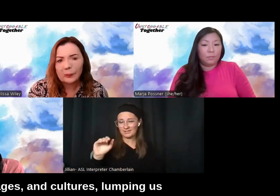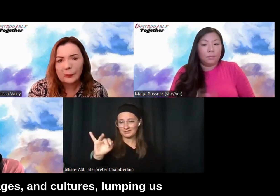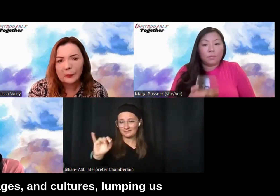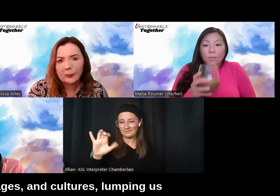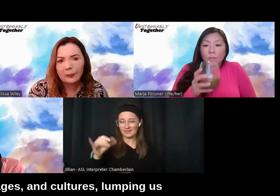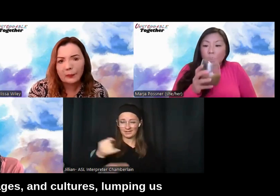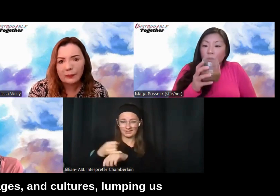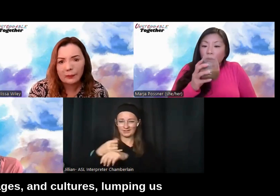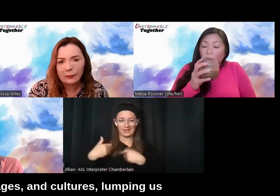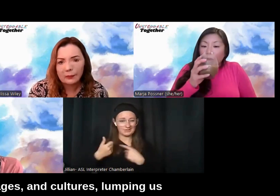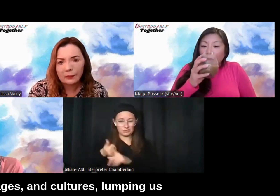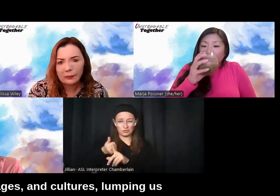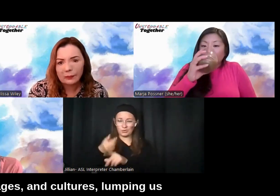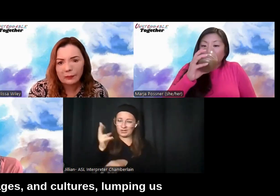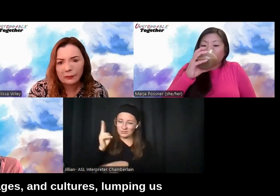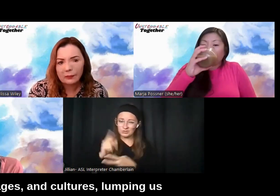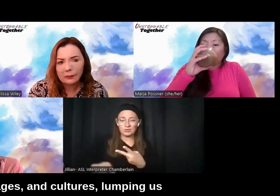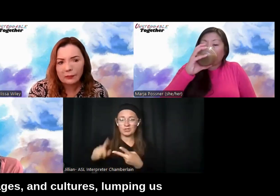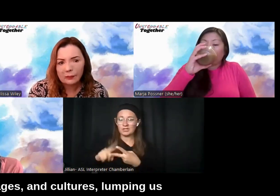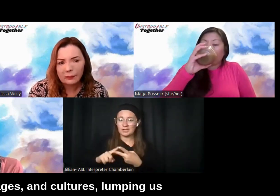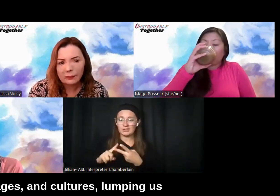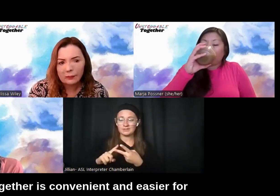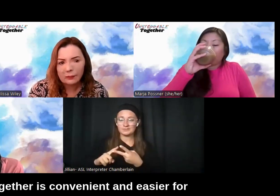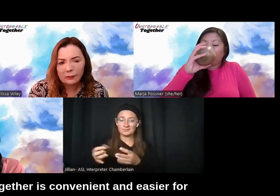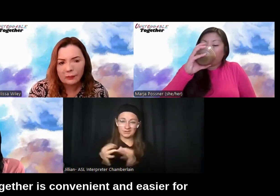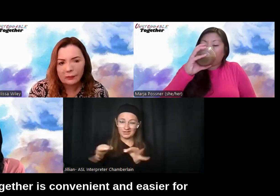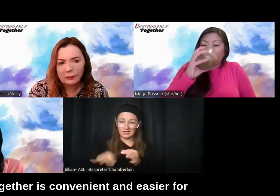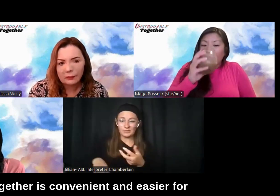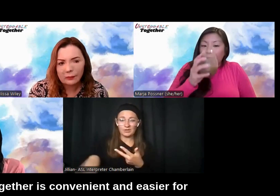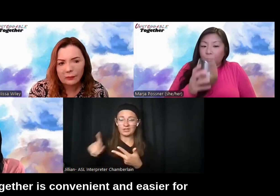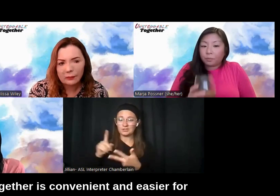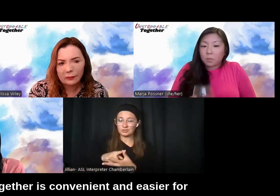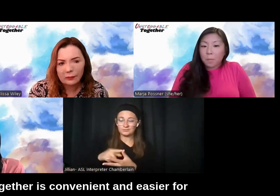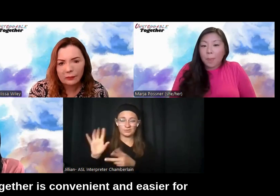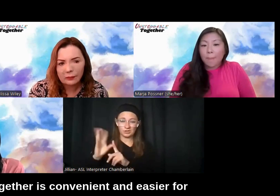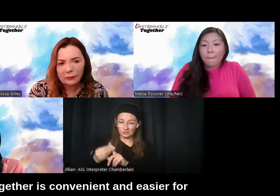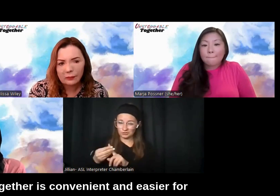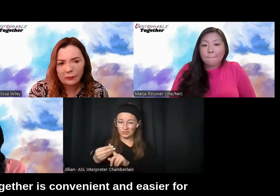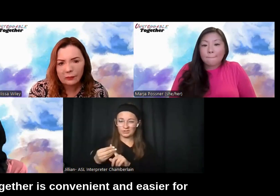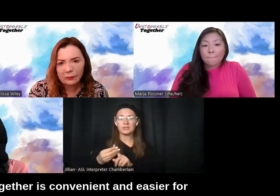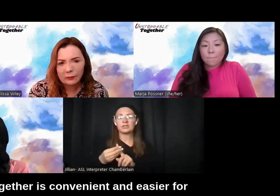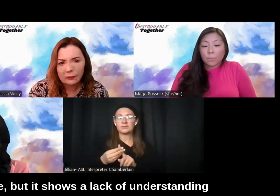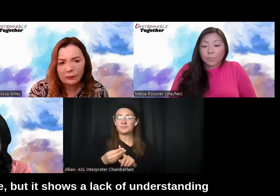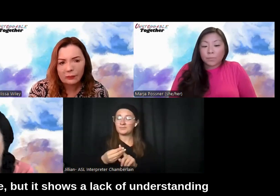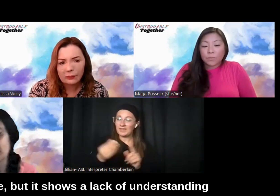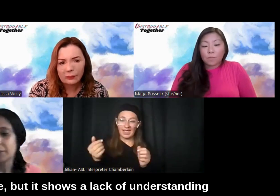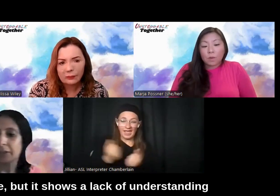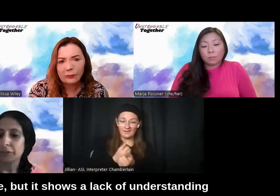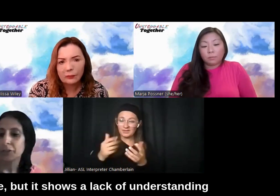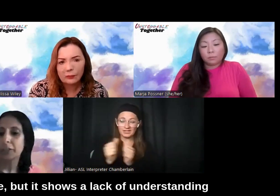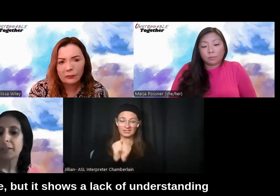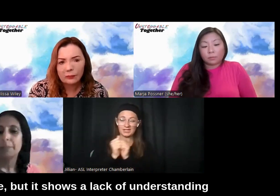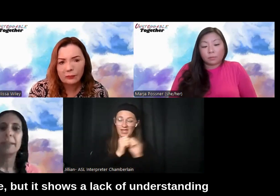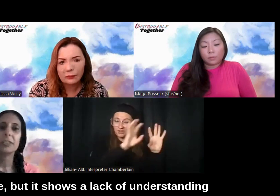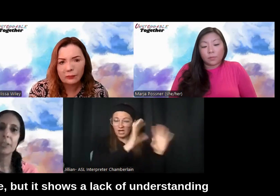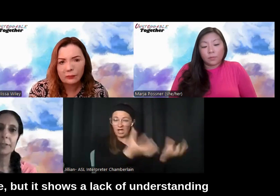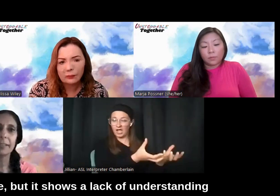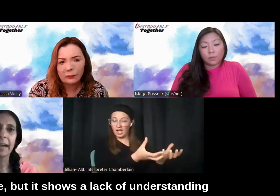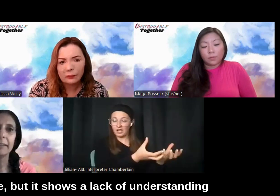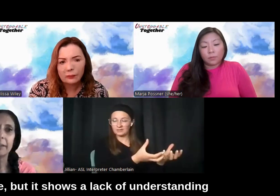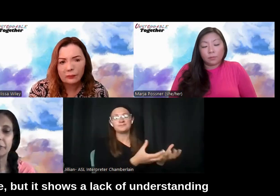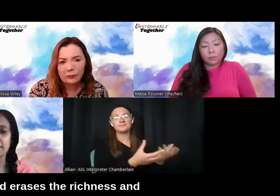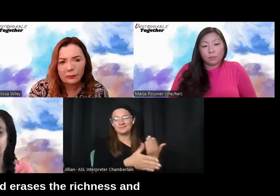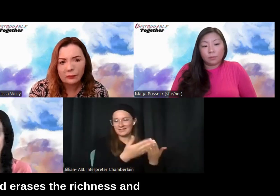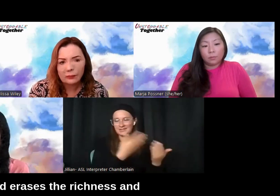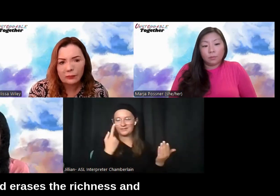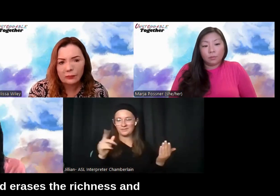histories, languages, and cultures. Lumping us together is convenient and easier for Western culture, but it shows a lack